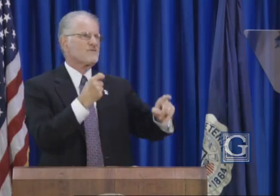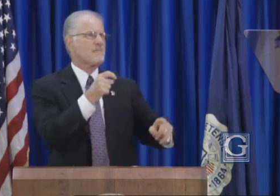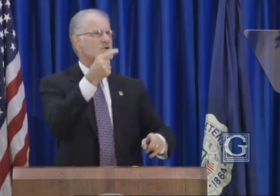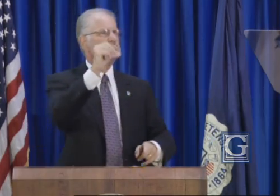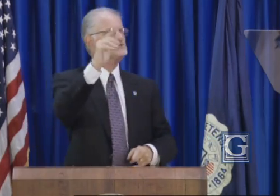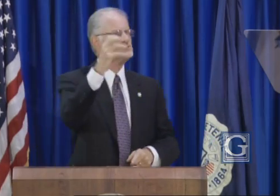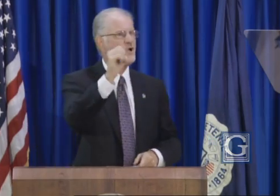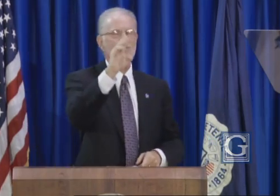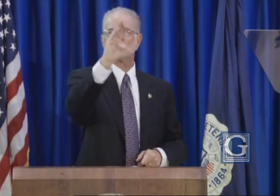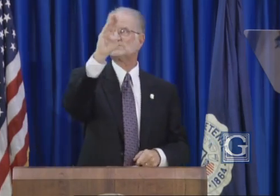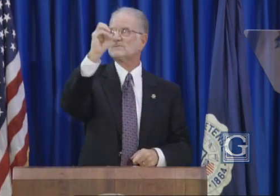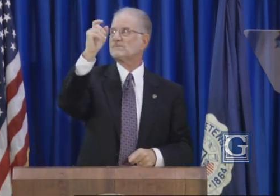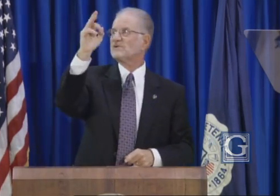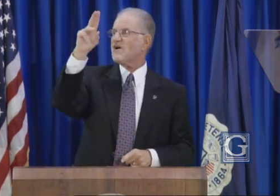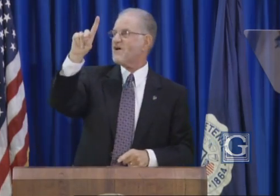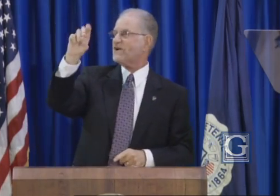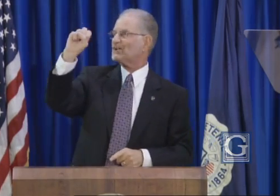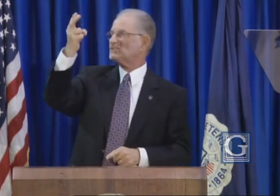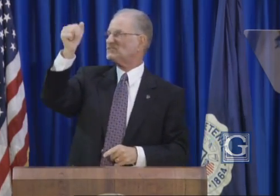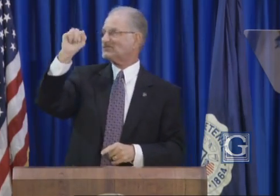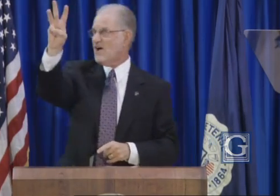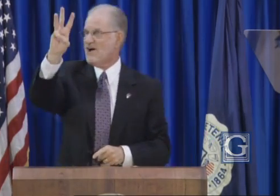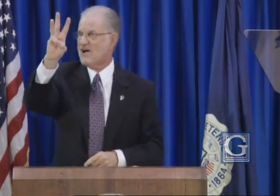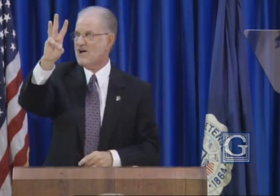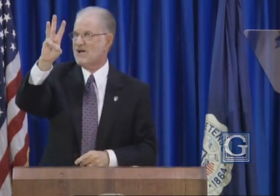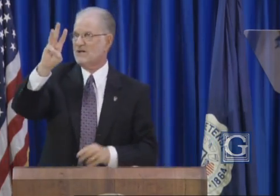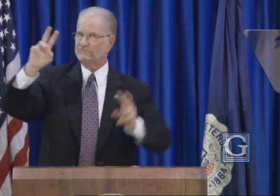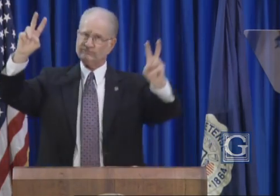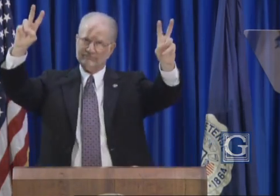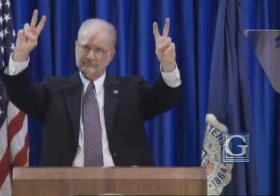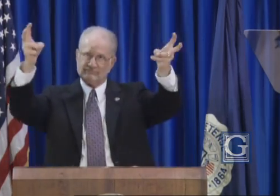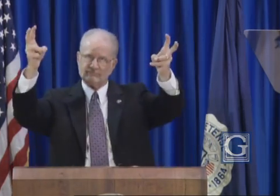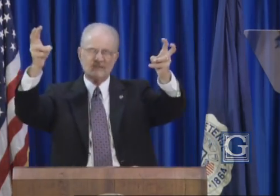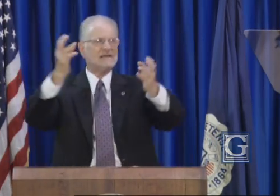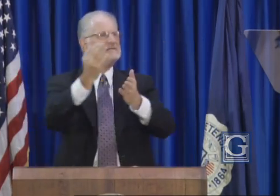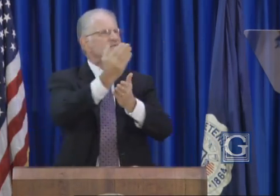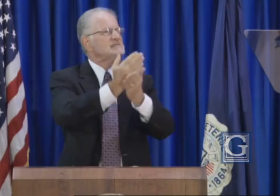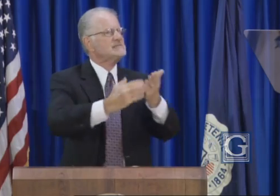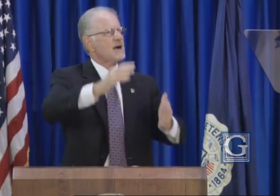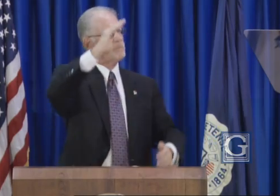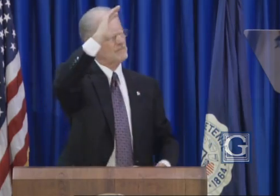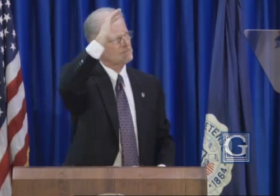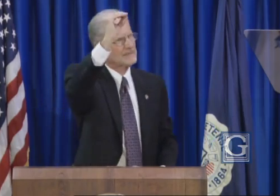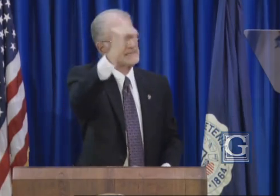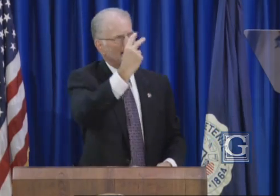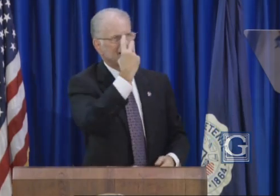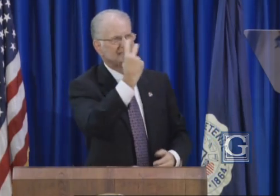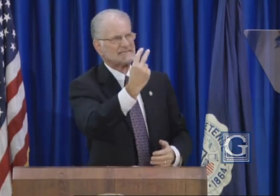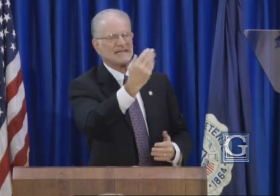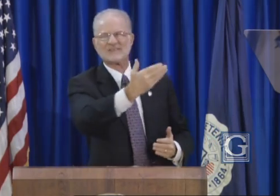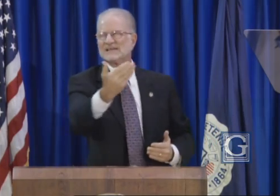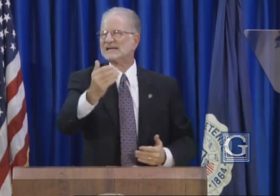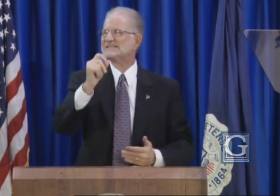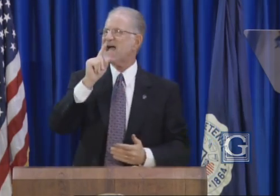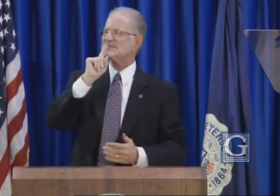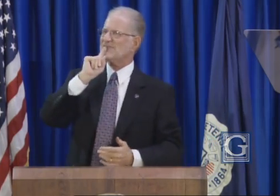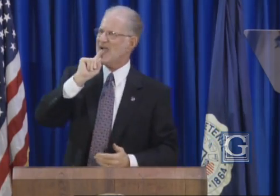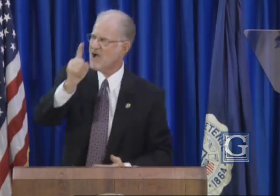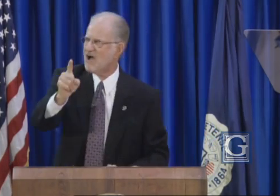borrowed from George Bernard Shaw. And I quote, "Some men